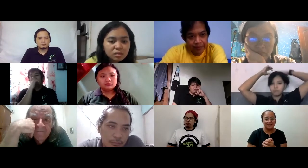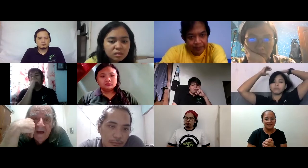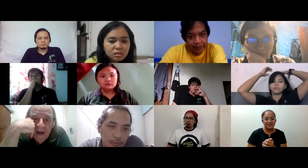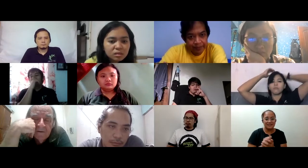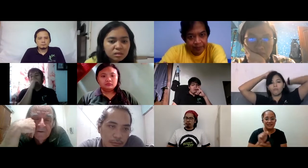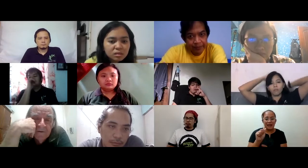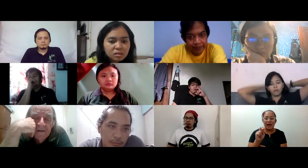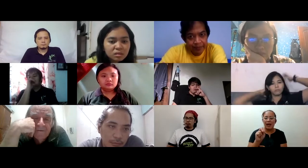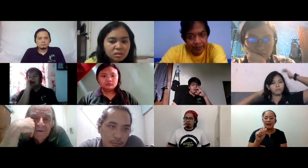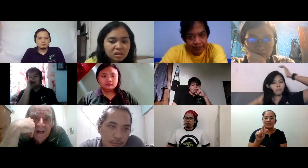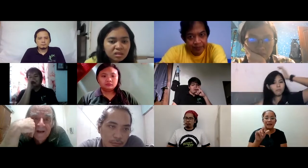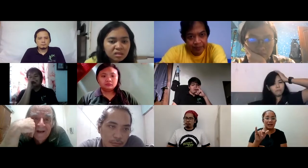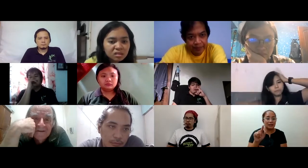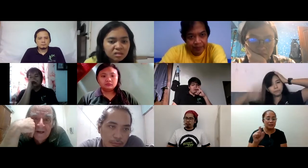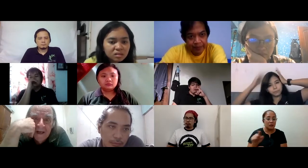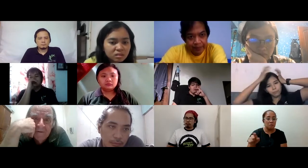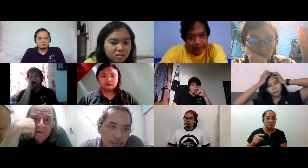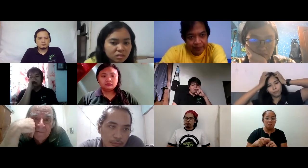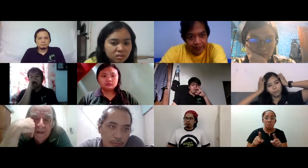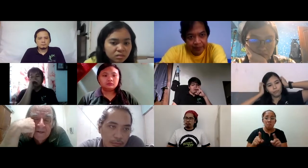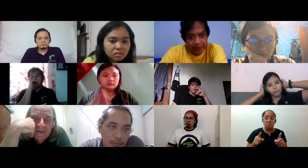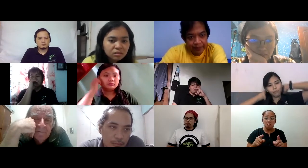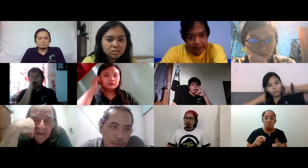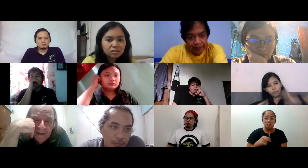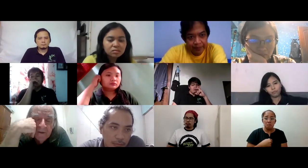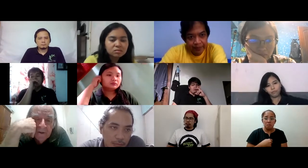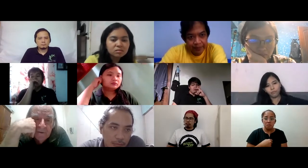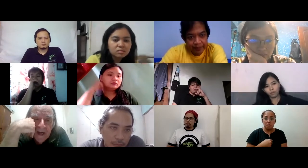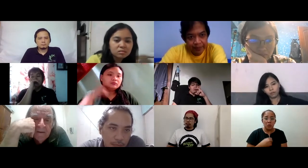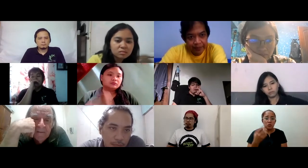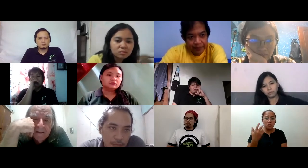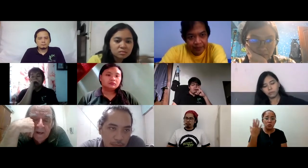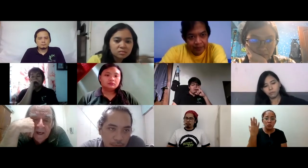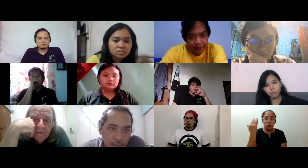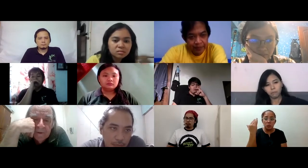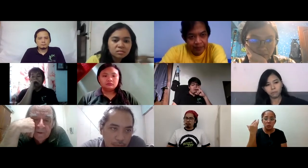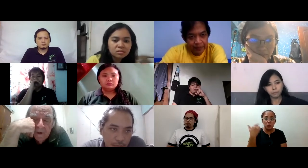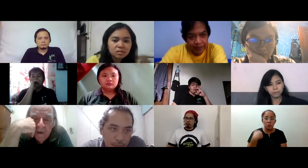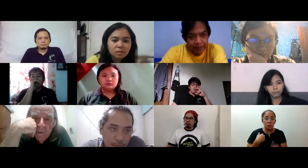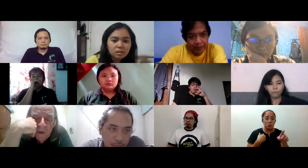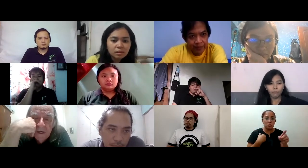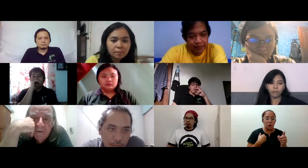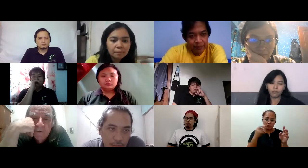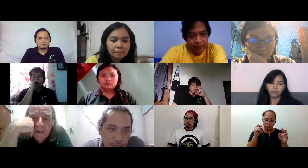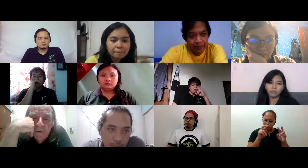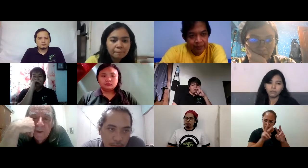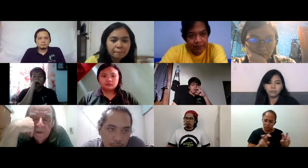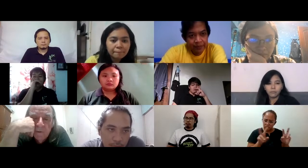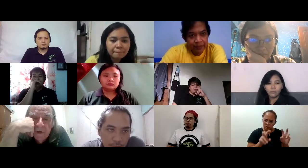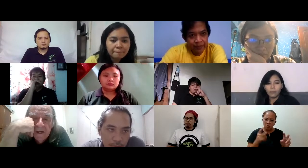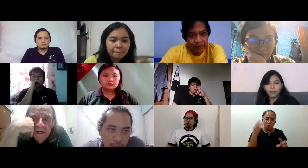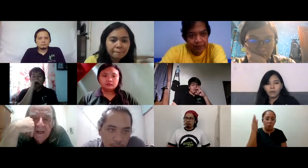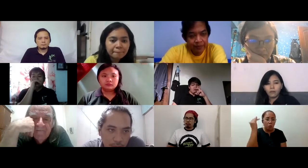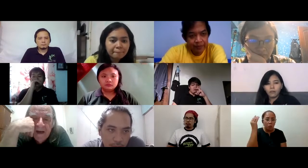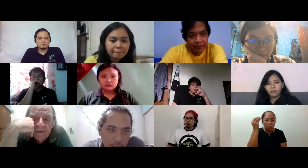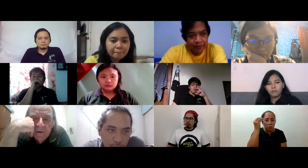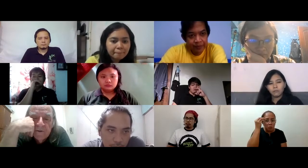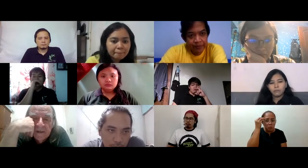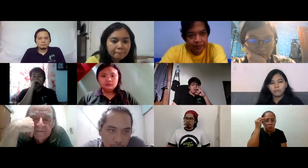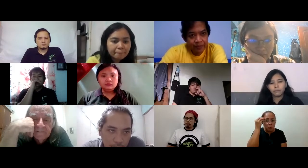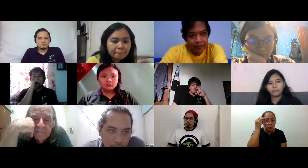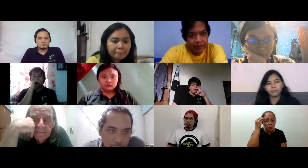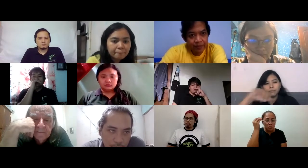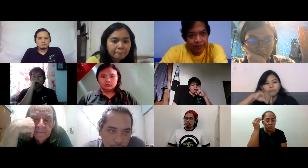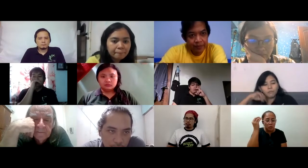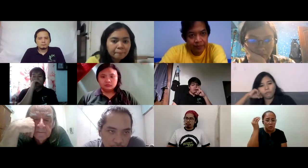But in fact, you did need to analyze the language because the opinions you had about the language were not really what you were in fact